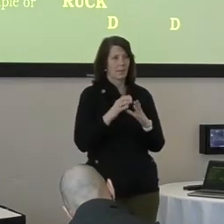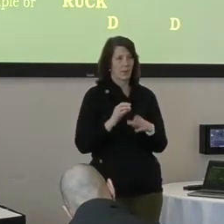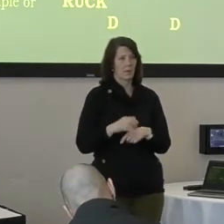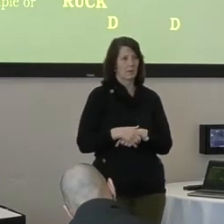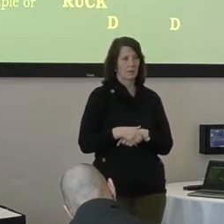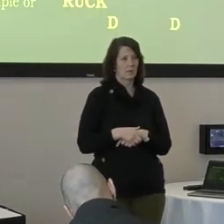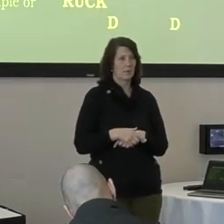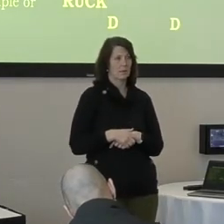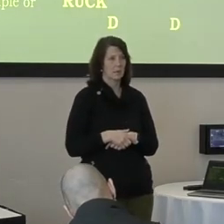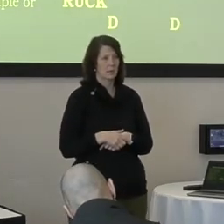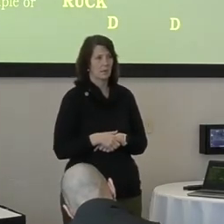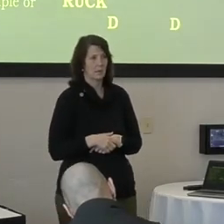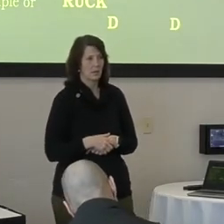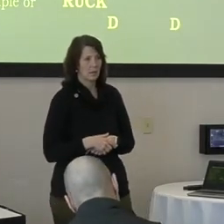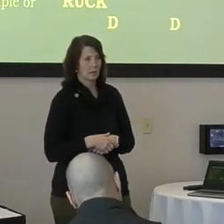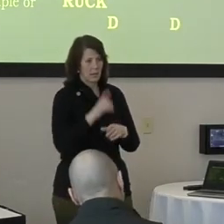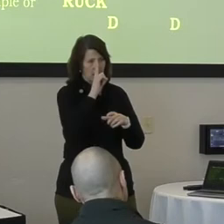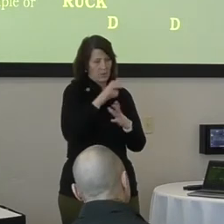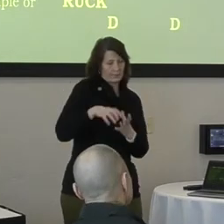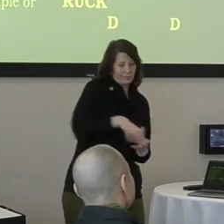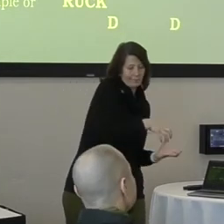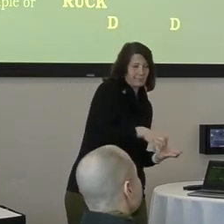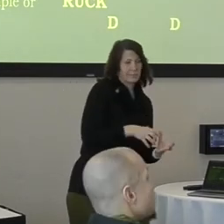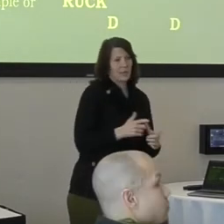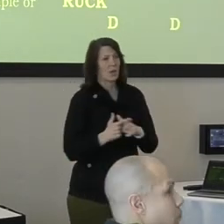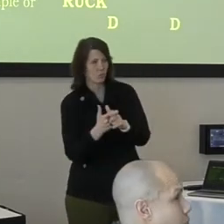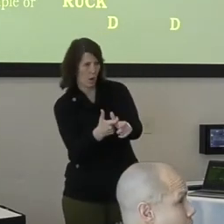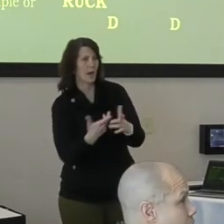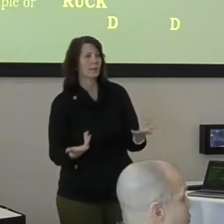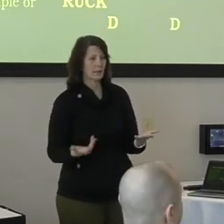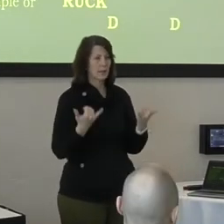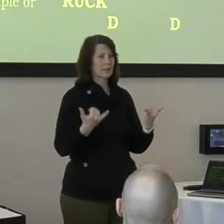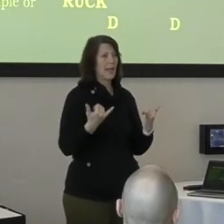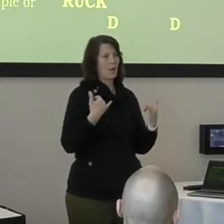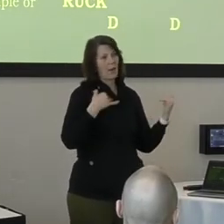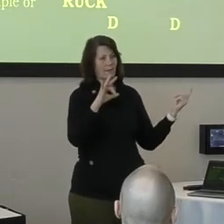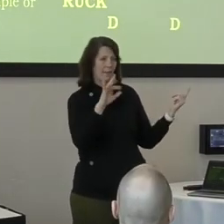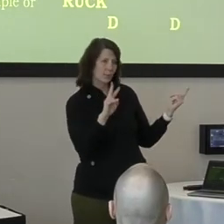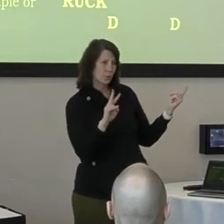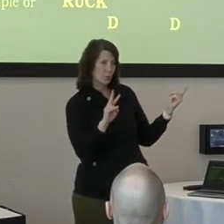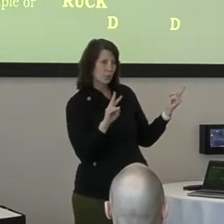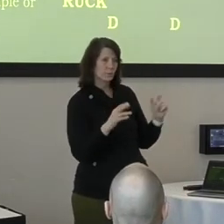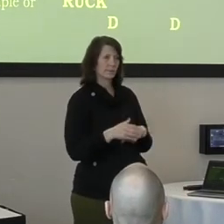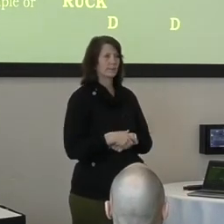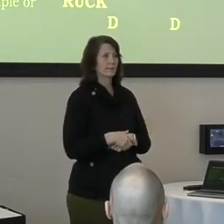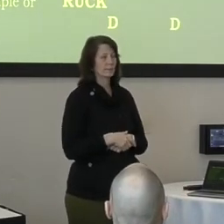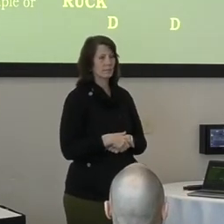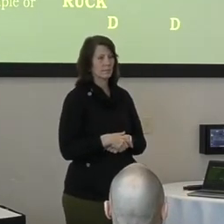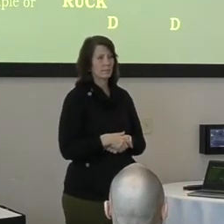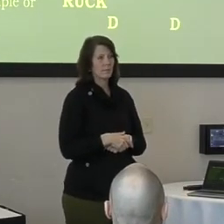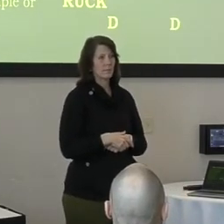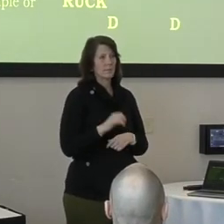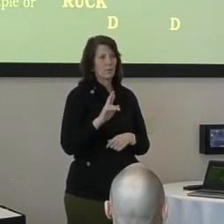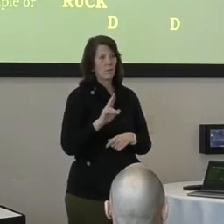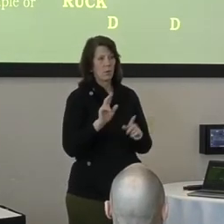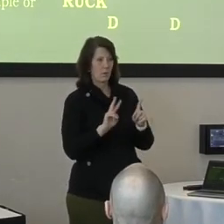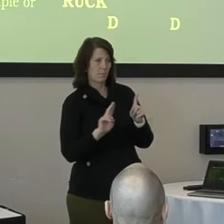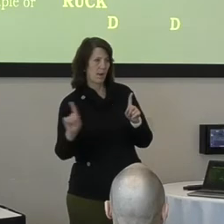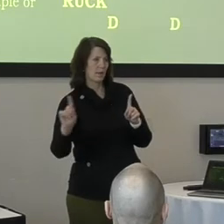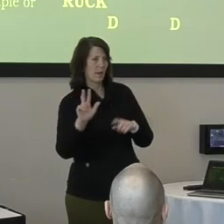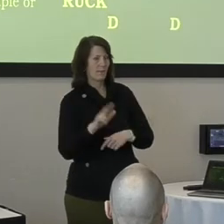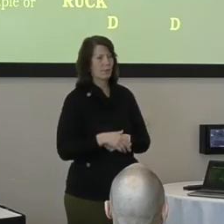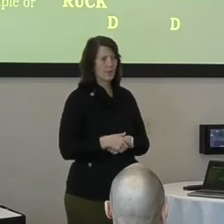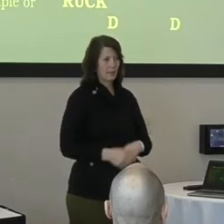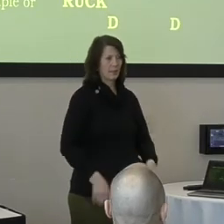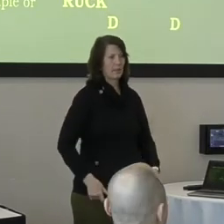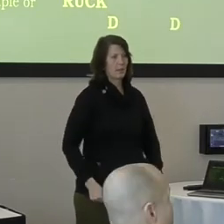He can run on a dummy line. Right? And now you got F2, right? Or you can even break all three out, as we're going to see in a